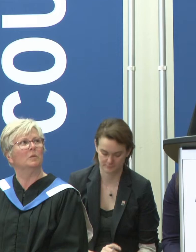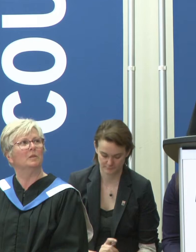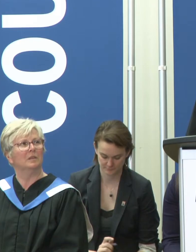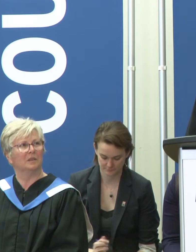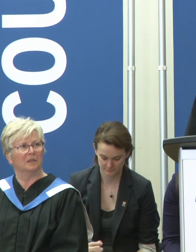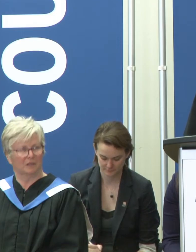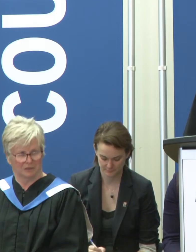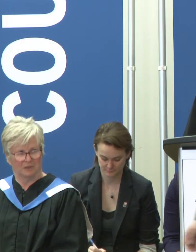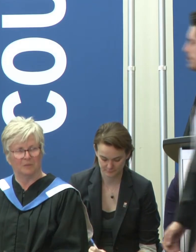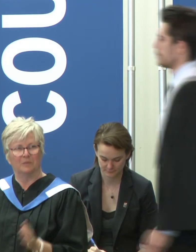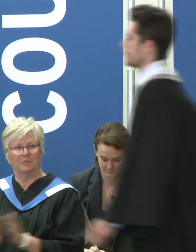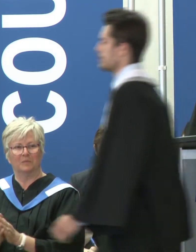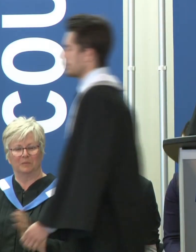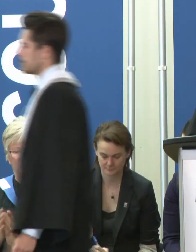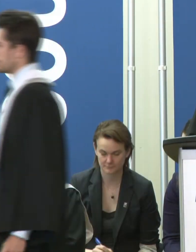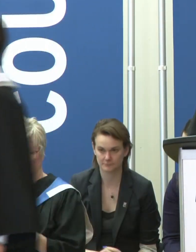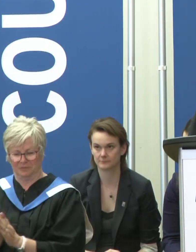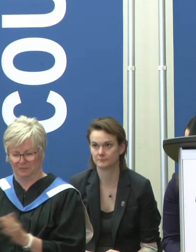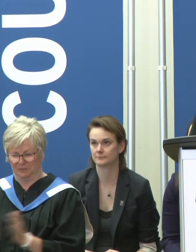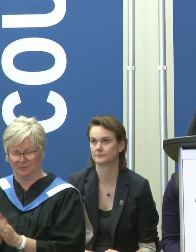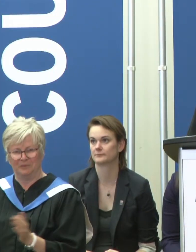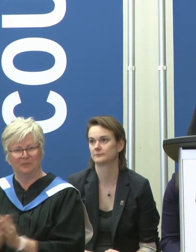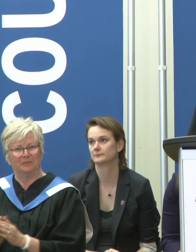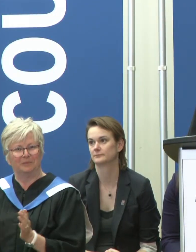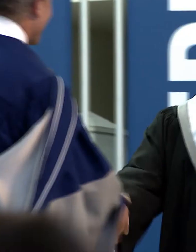Connor O'Connell.